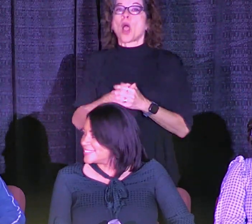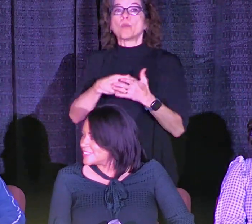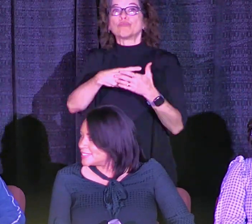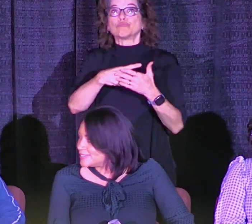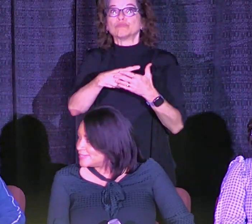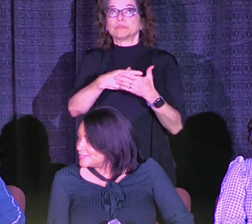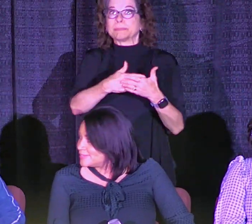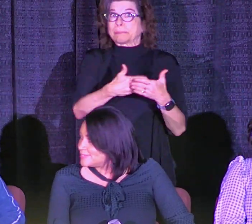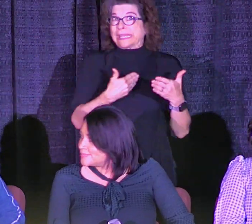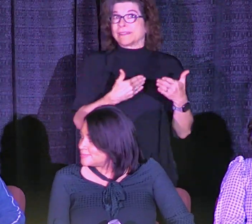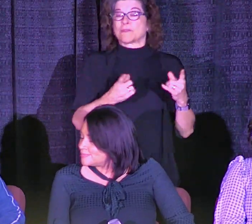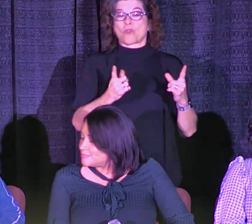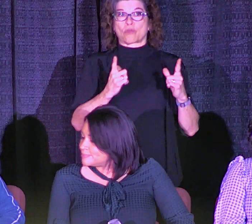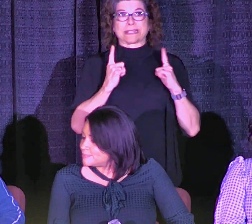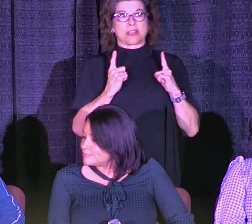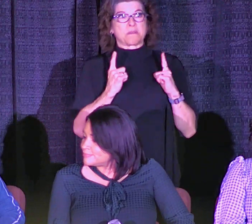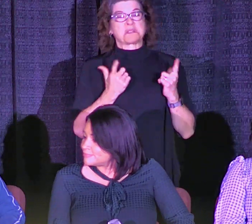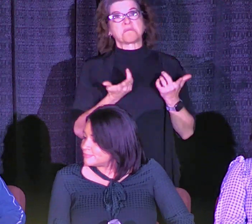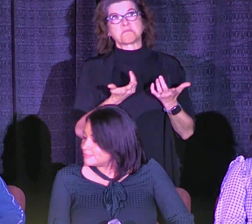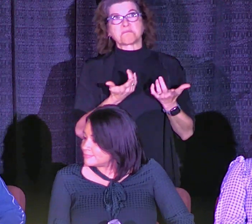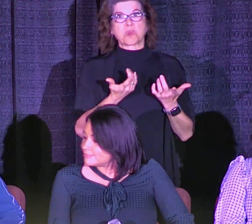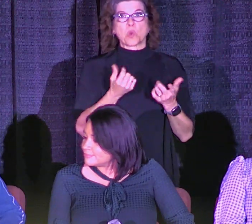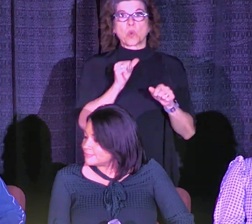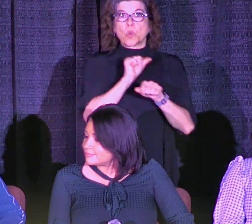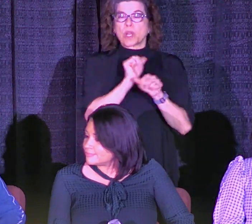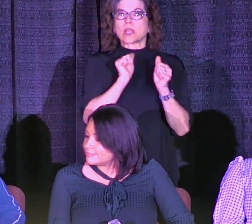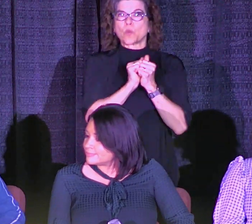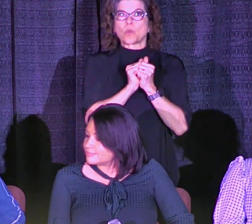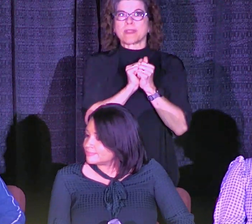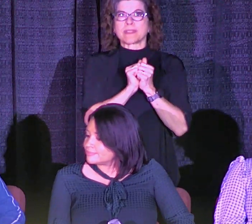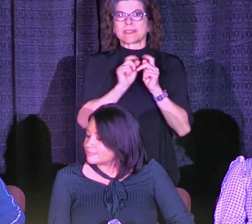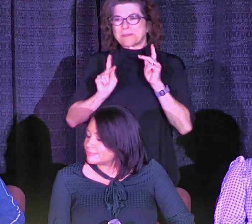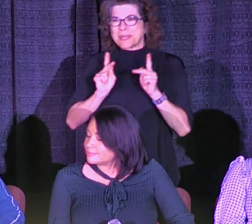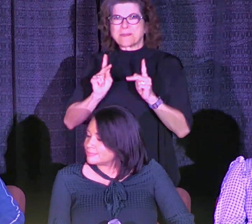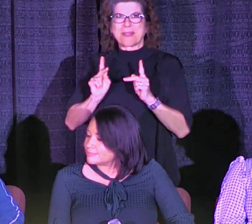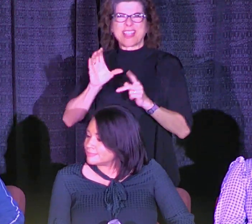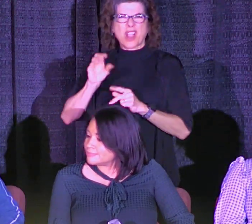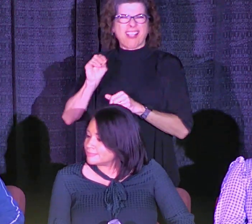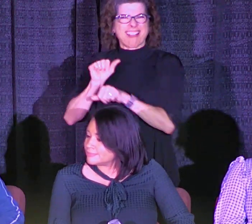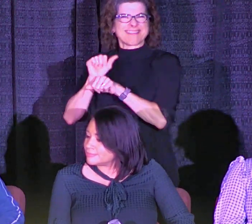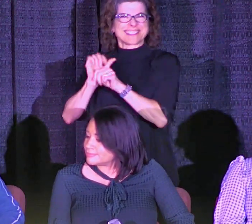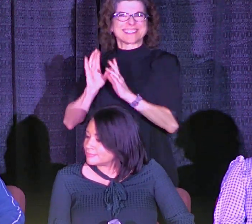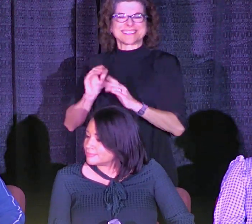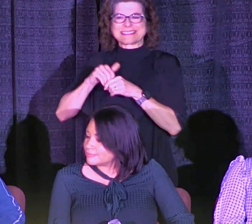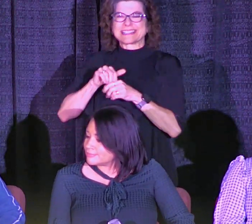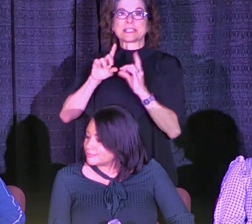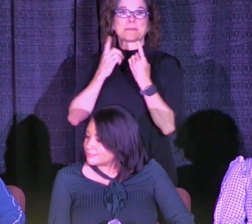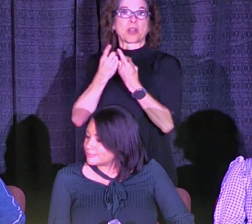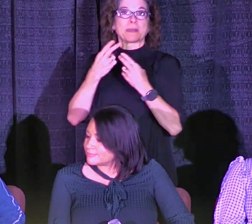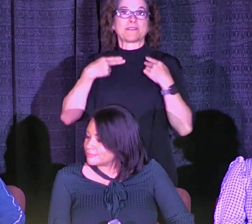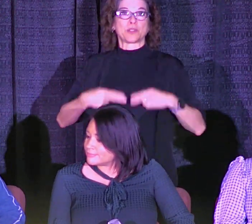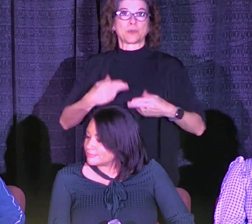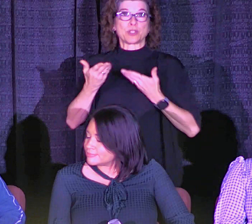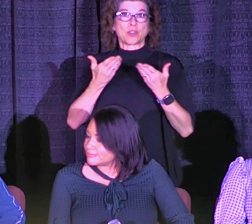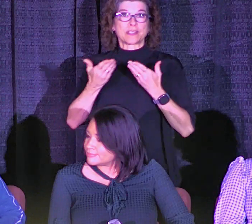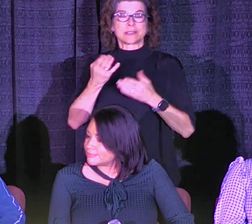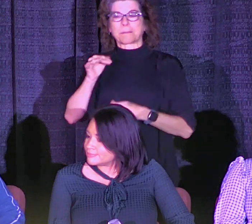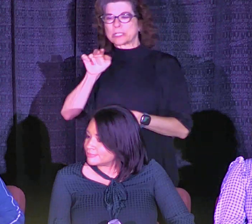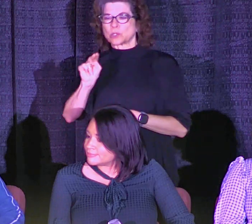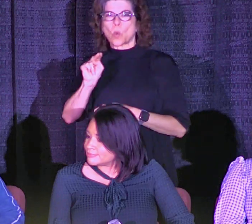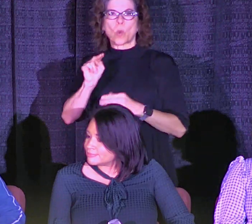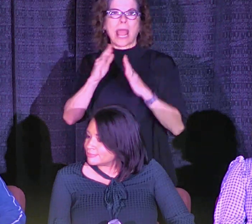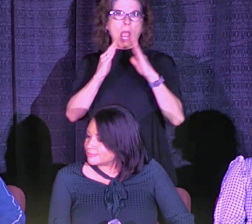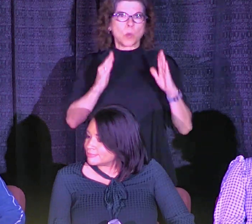Pre-retirement, I think it was working with my coworkers at Department of Human Services, Minnesota Housing,